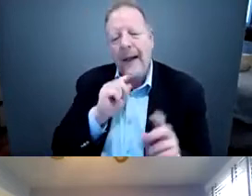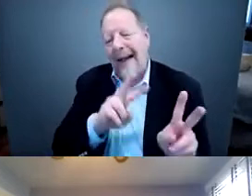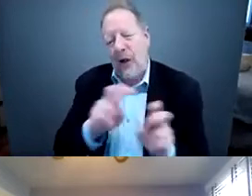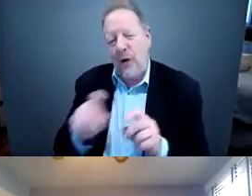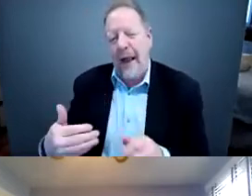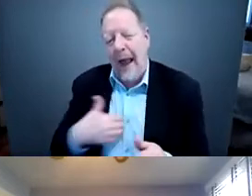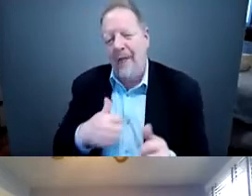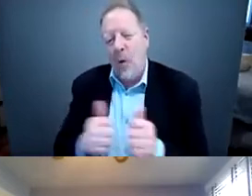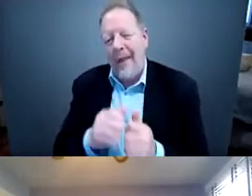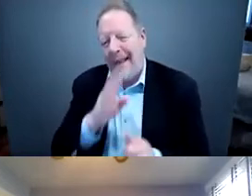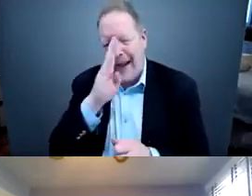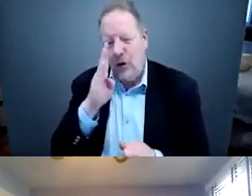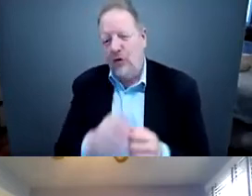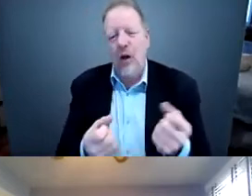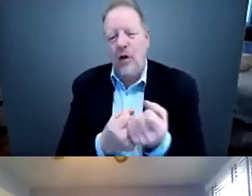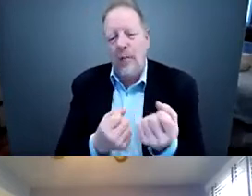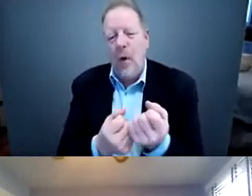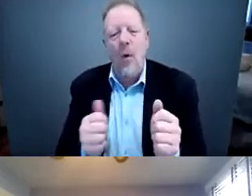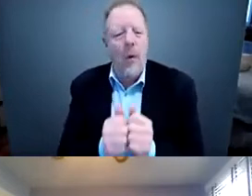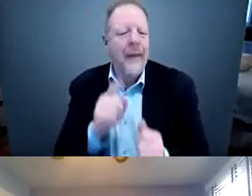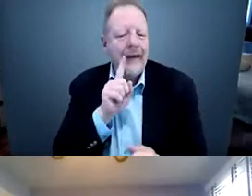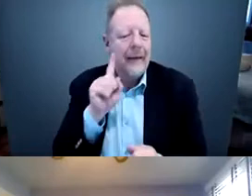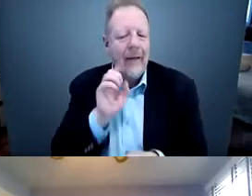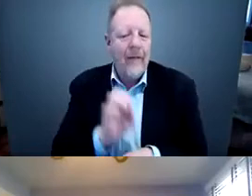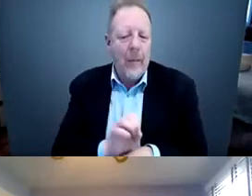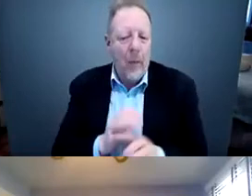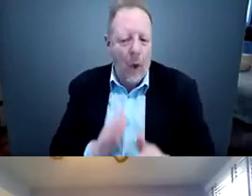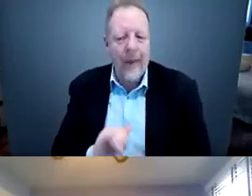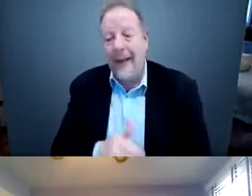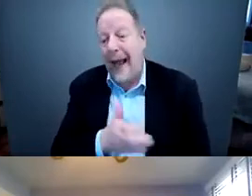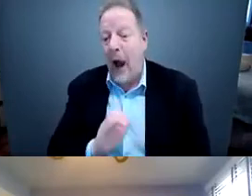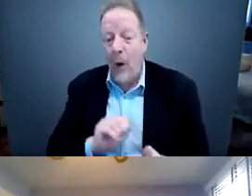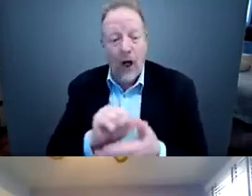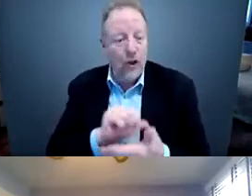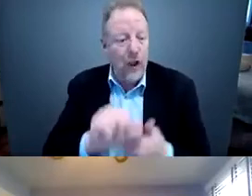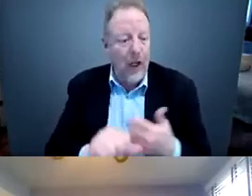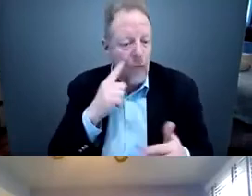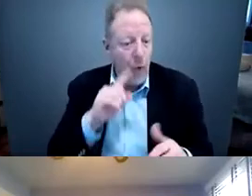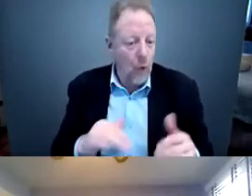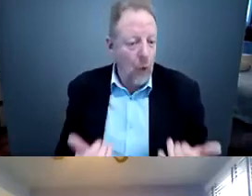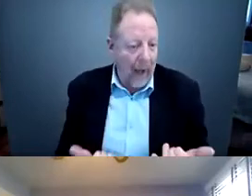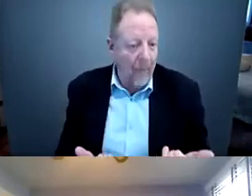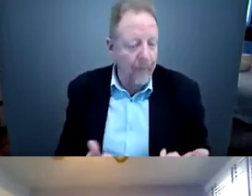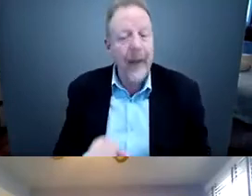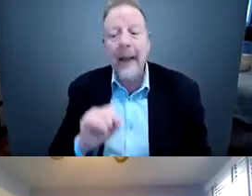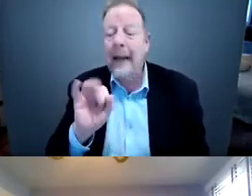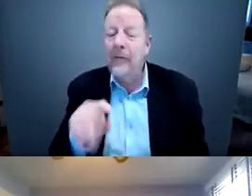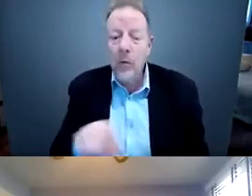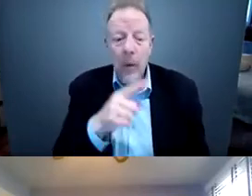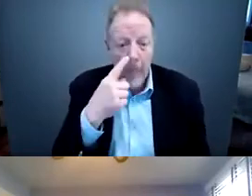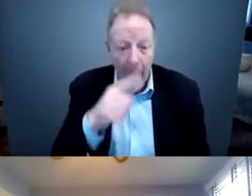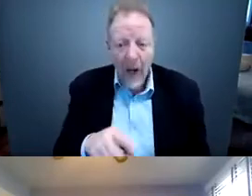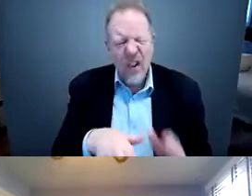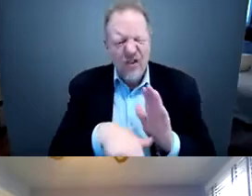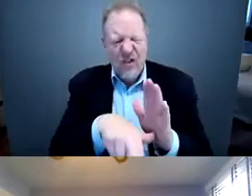with direct support for their deaf employees. So that is our agenda for today. And if you could review the